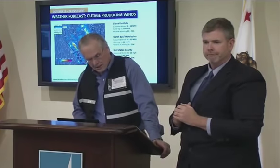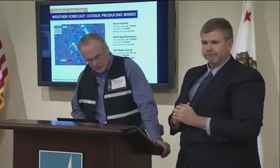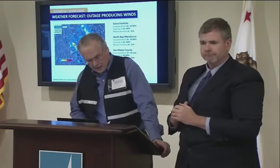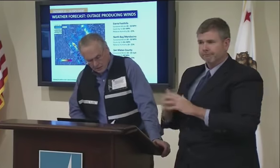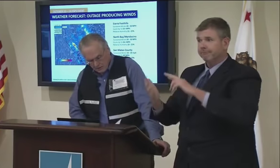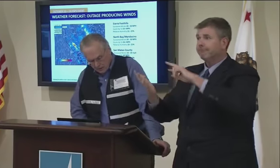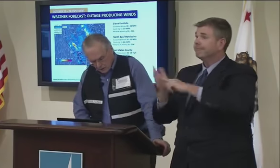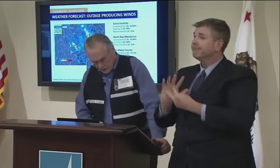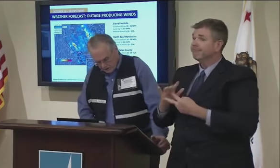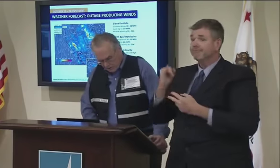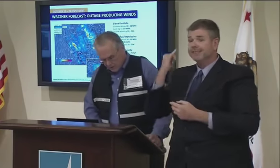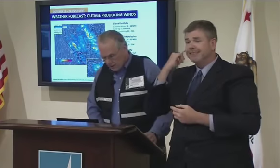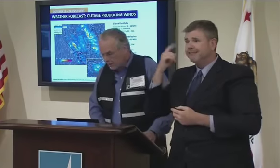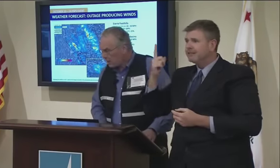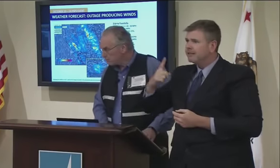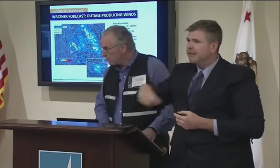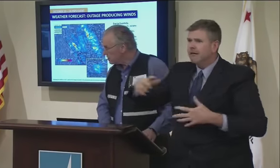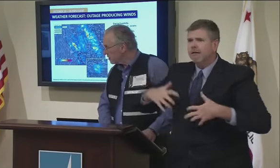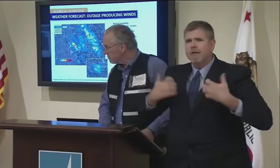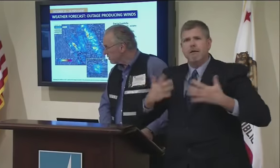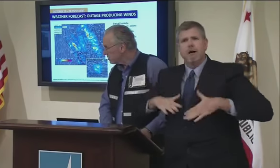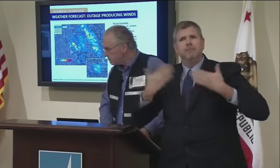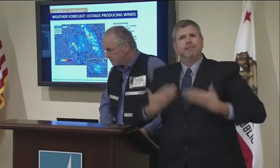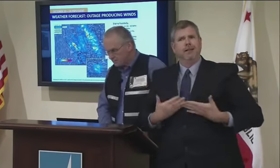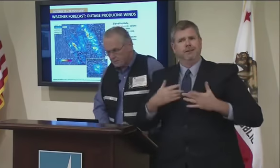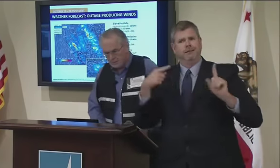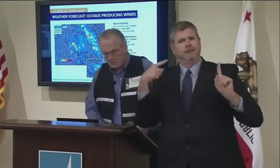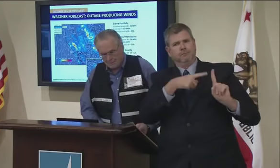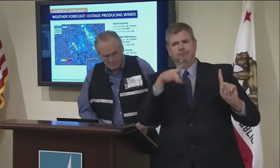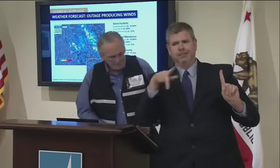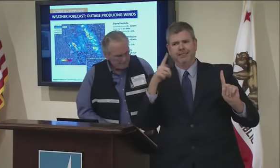With that, I think I'll turn to Mark Quinlan for an operational update.